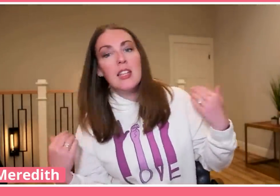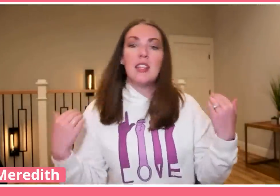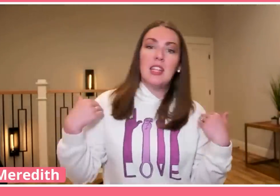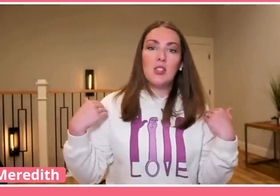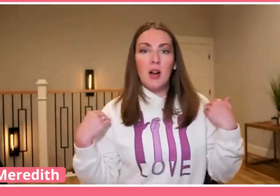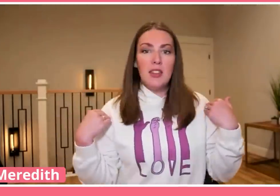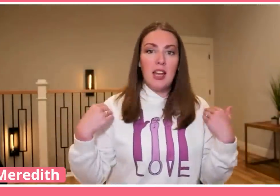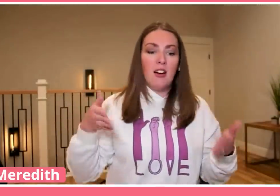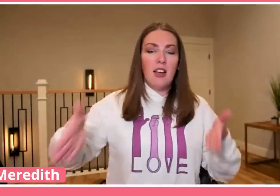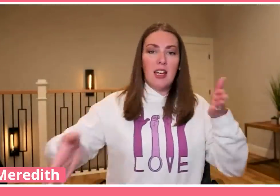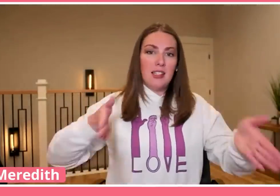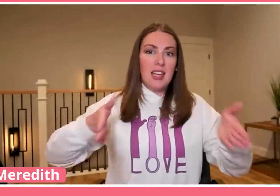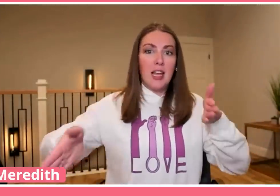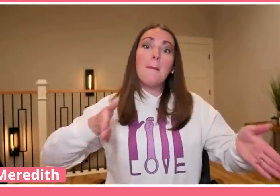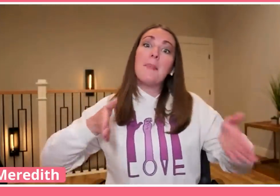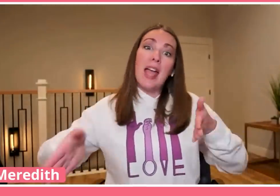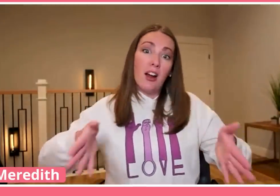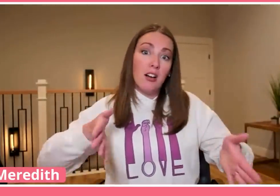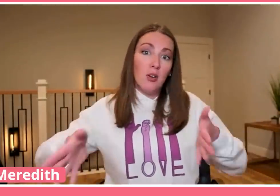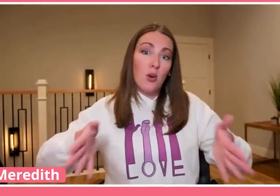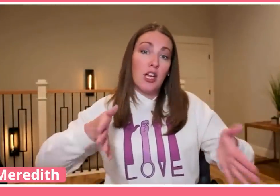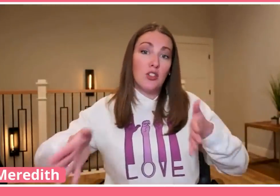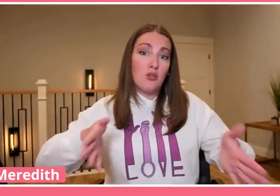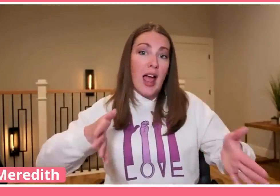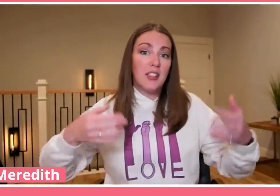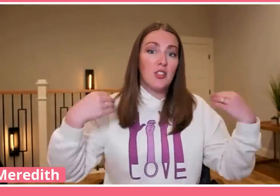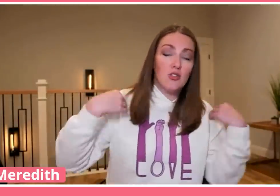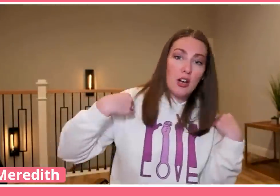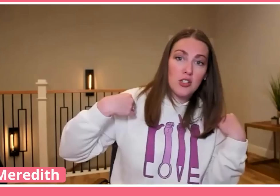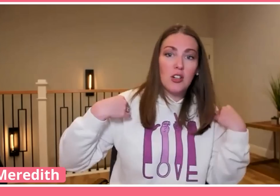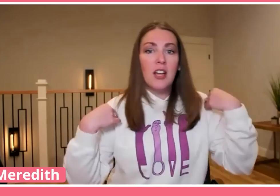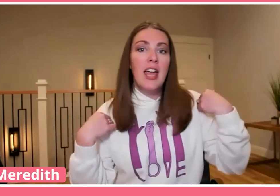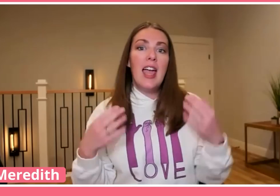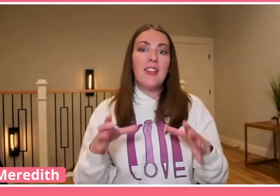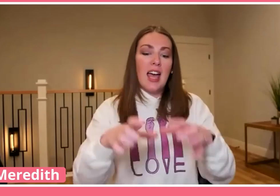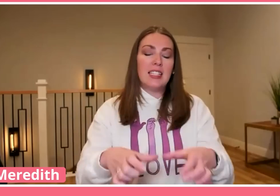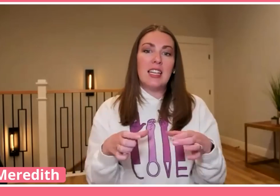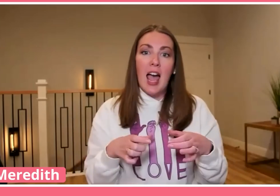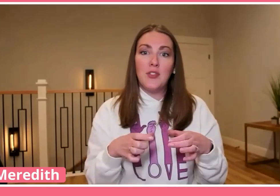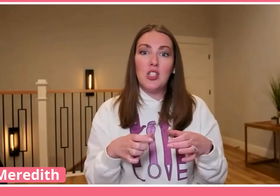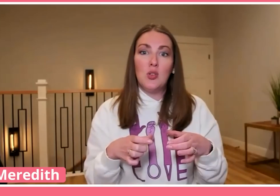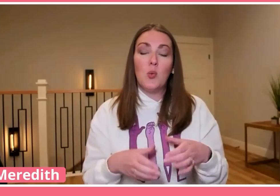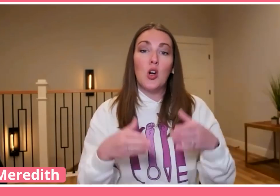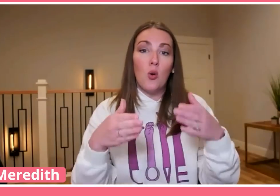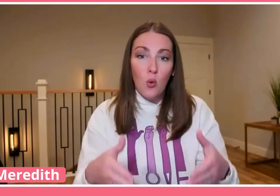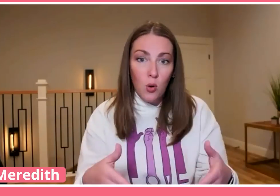This right there is that compare or contrast structure and that I didn't have to do the work or